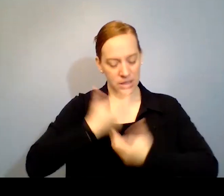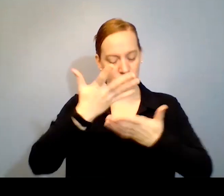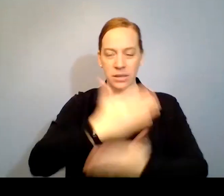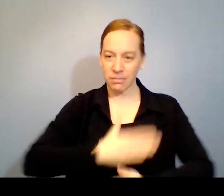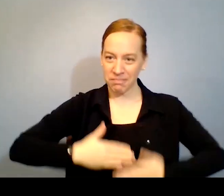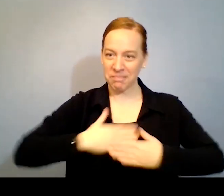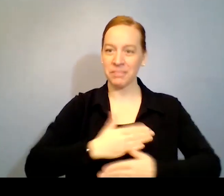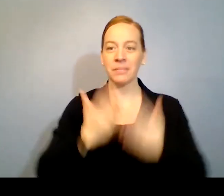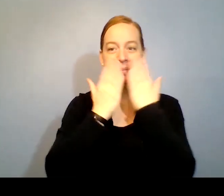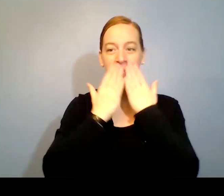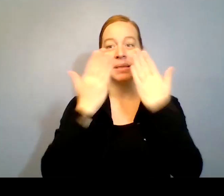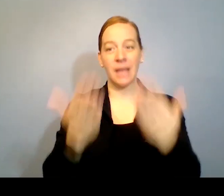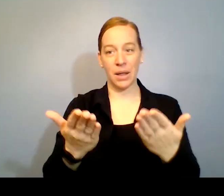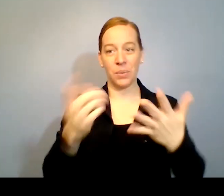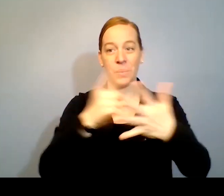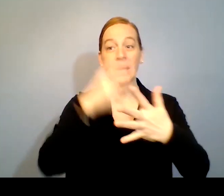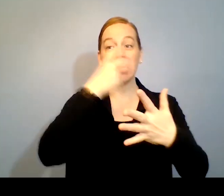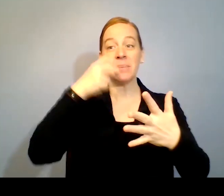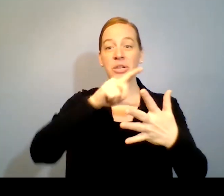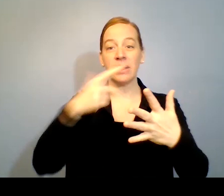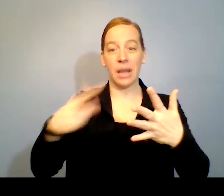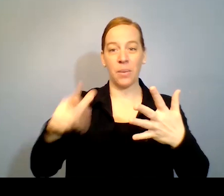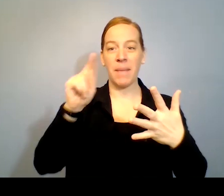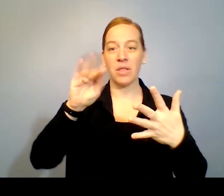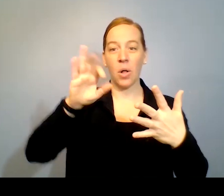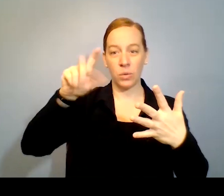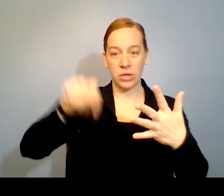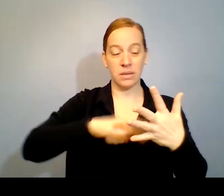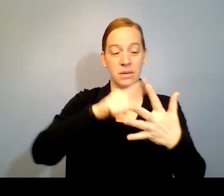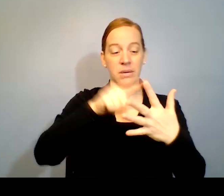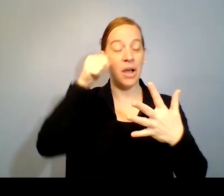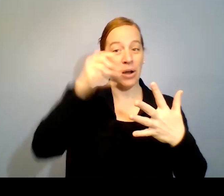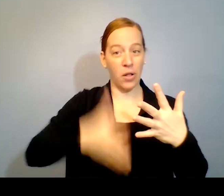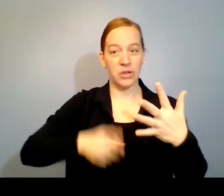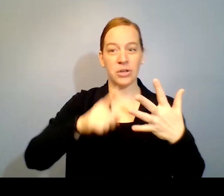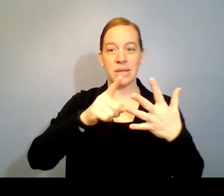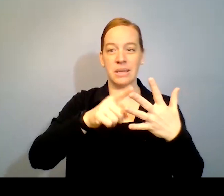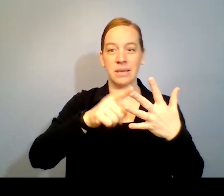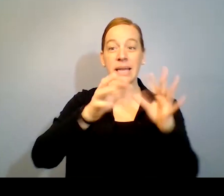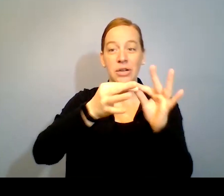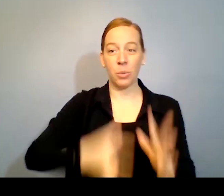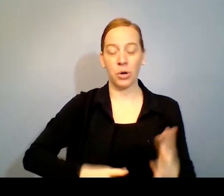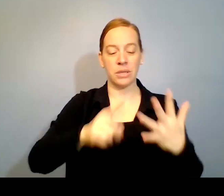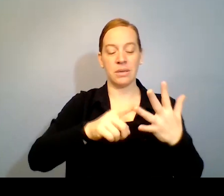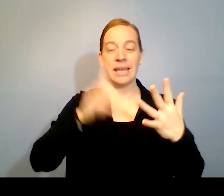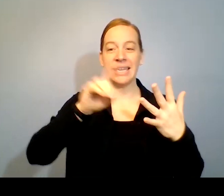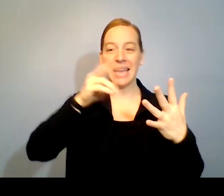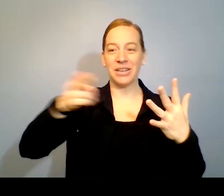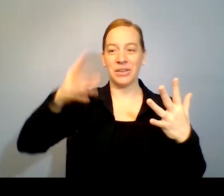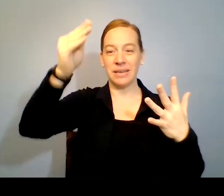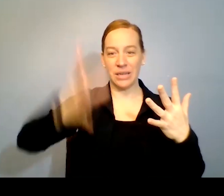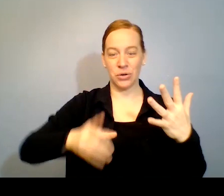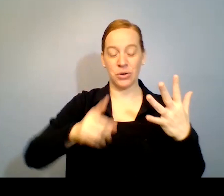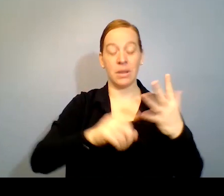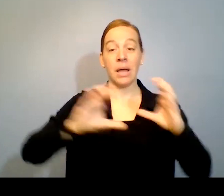board express their deep appreciation to the speech language pathologists, audiologists, interpreters, teachers for the